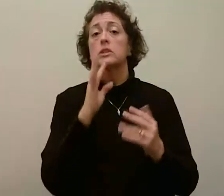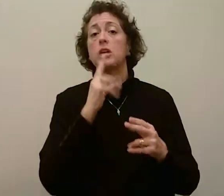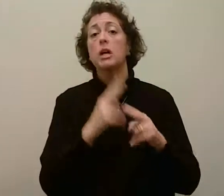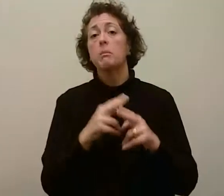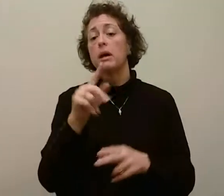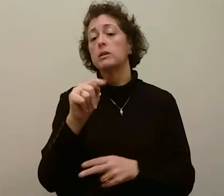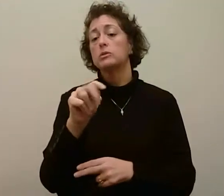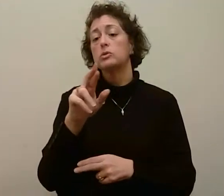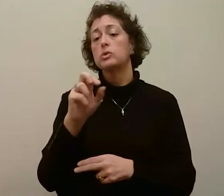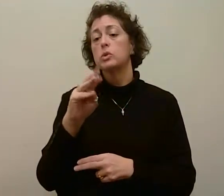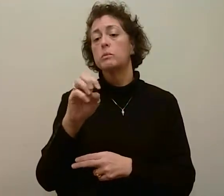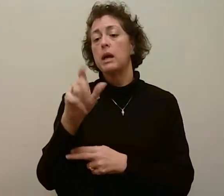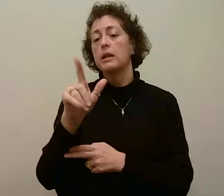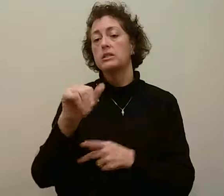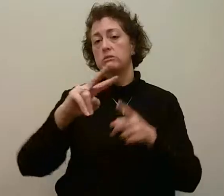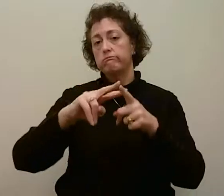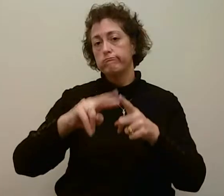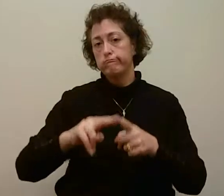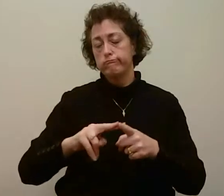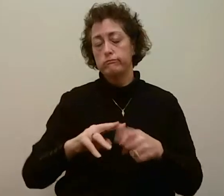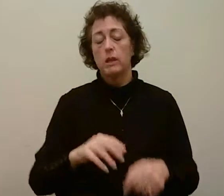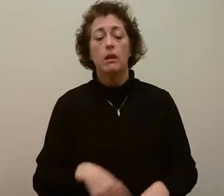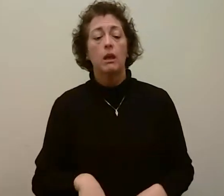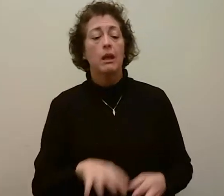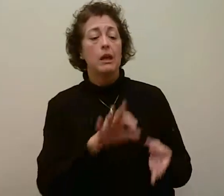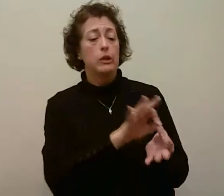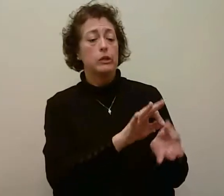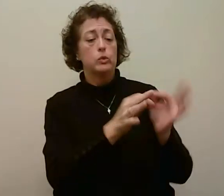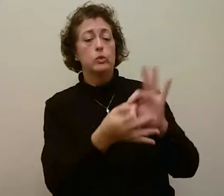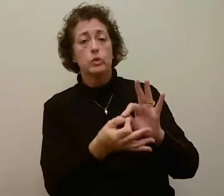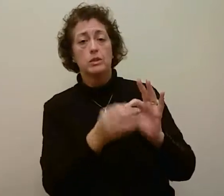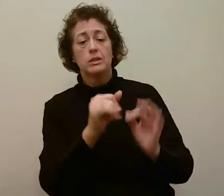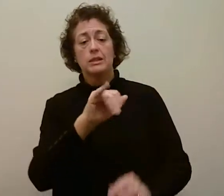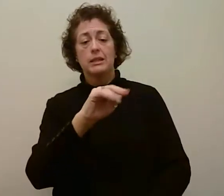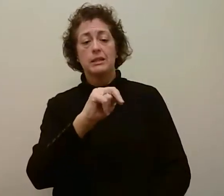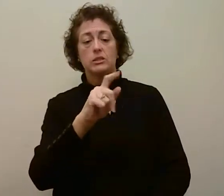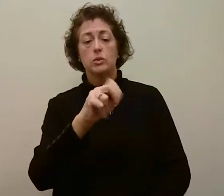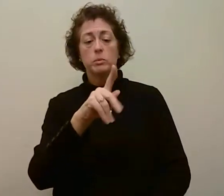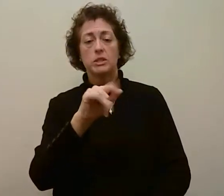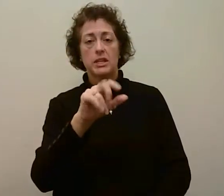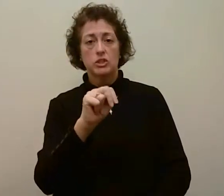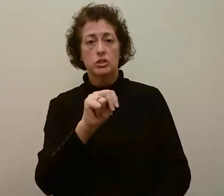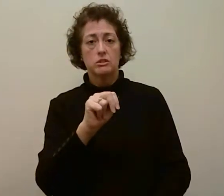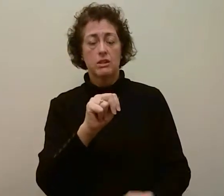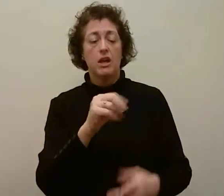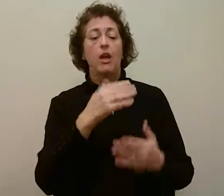Interpretation. That's the product of the process of interpreting into the target language.